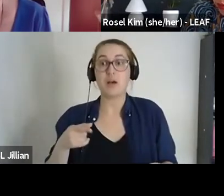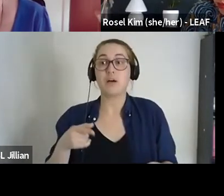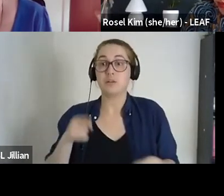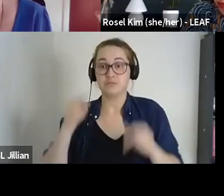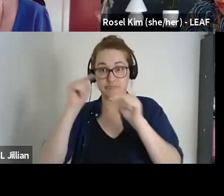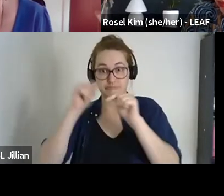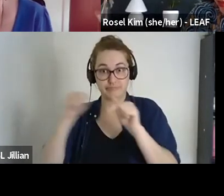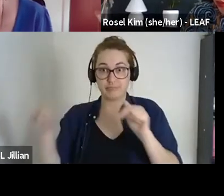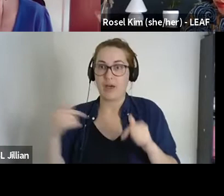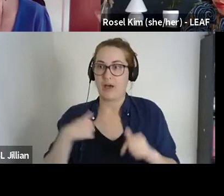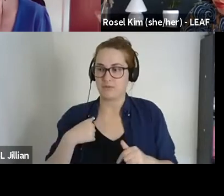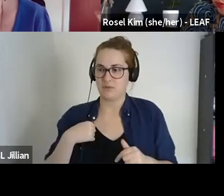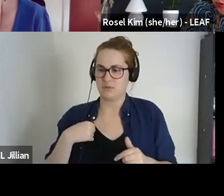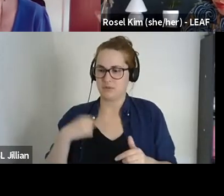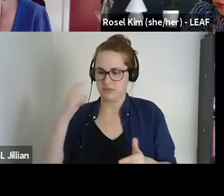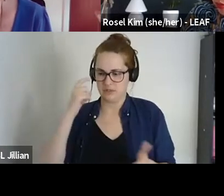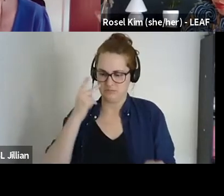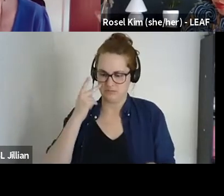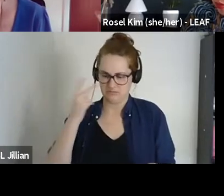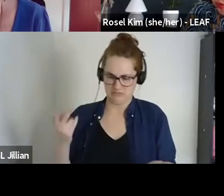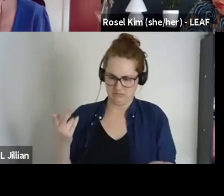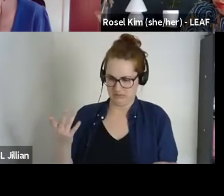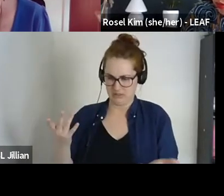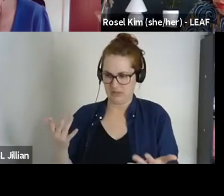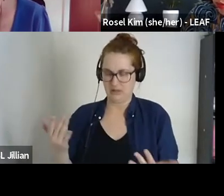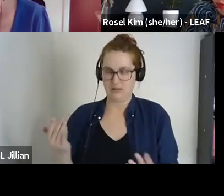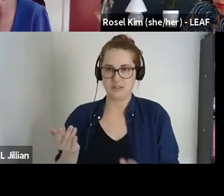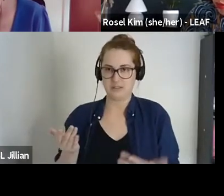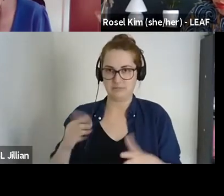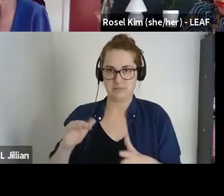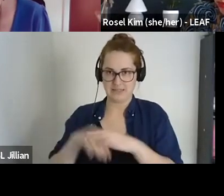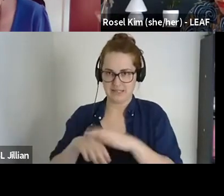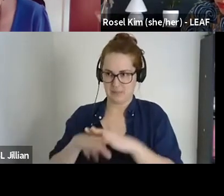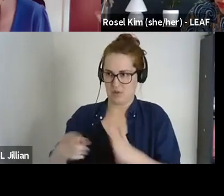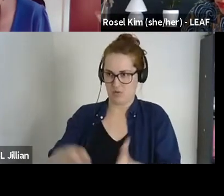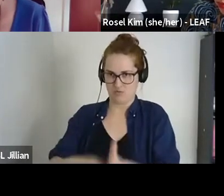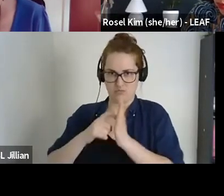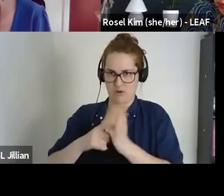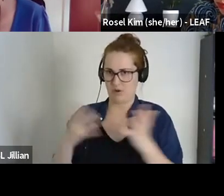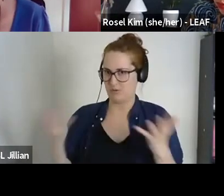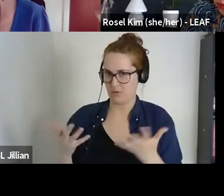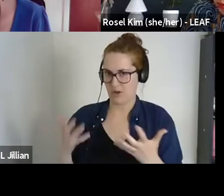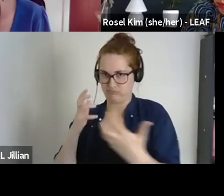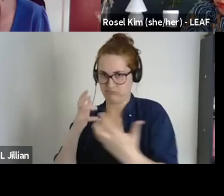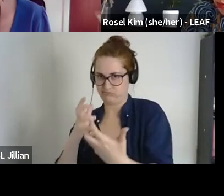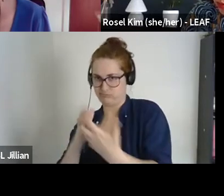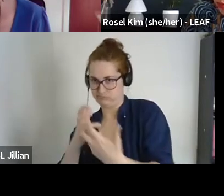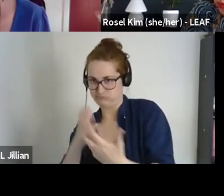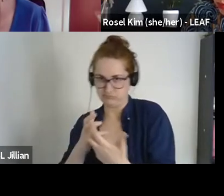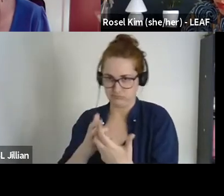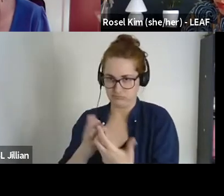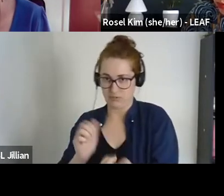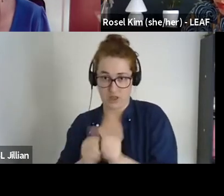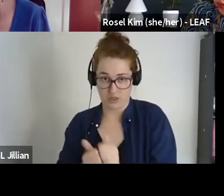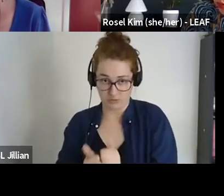that are at play within their organization or their particular services, and then figure out a way to address those barriers. So